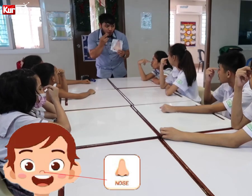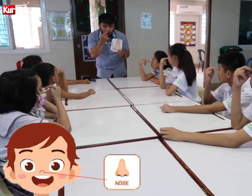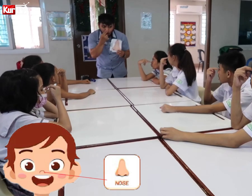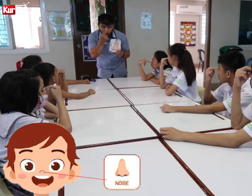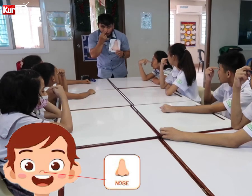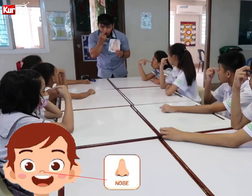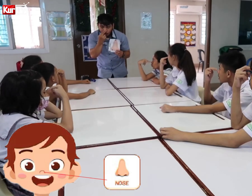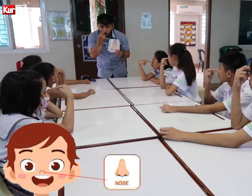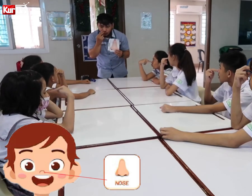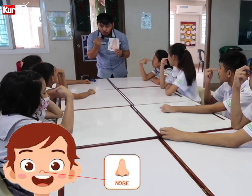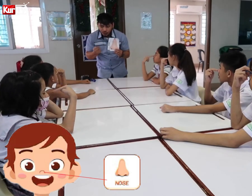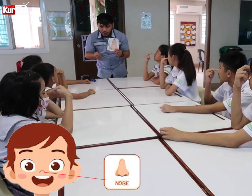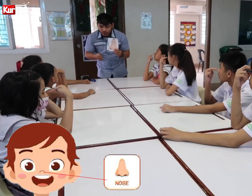Nose. Again.